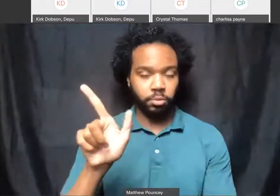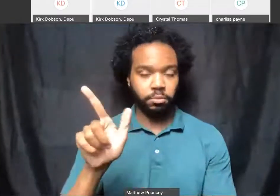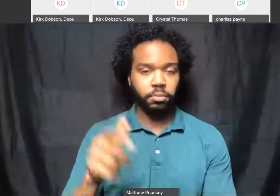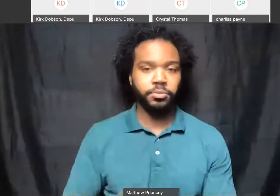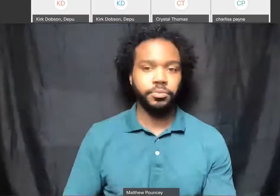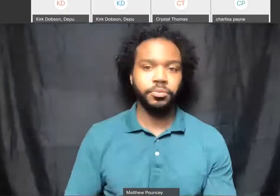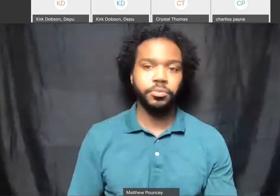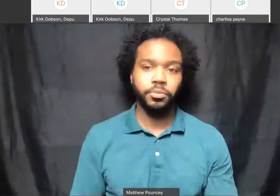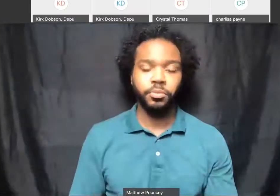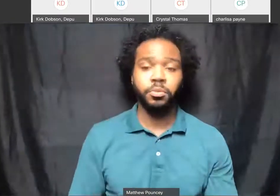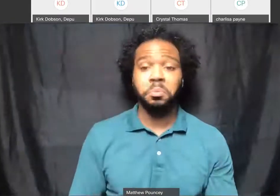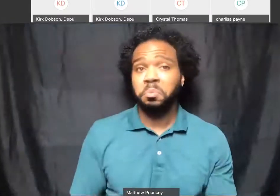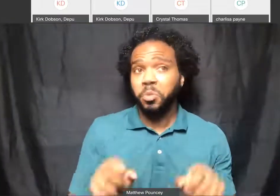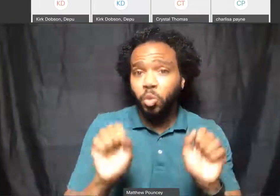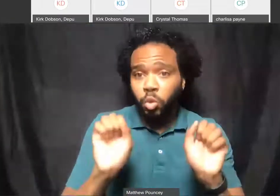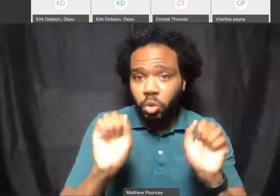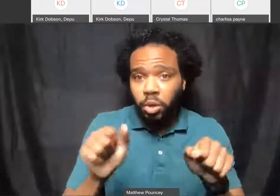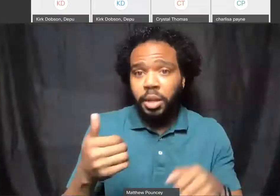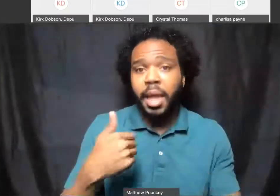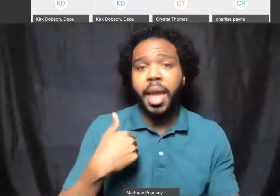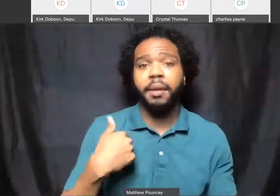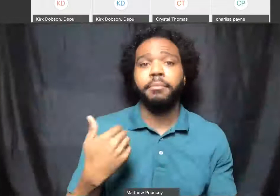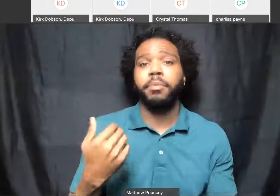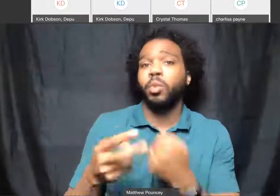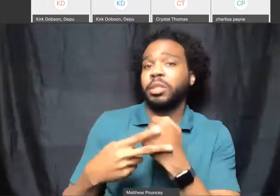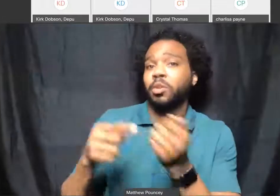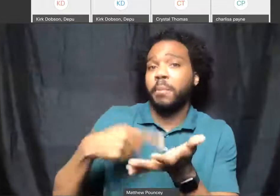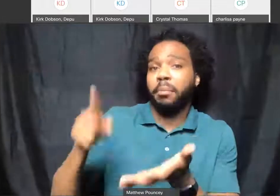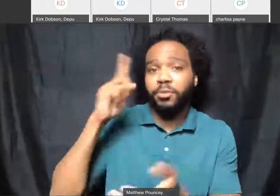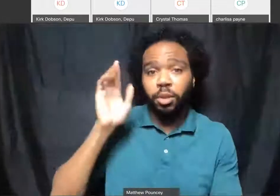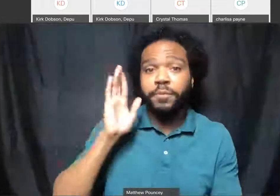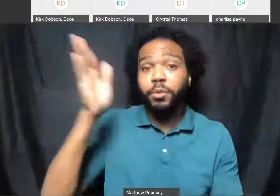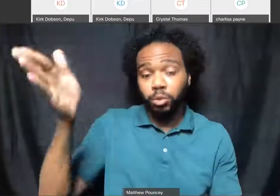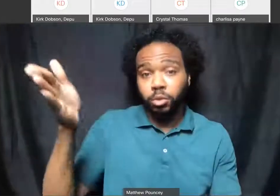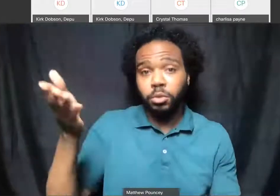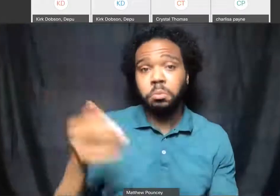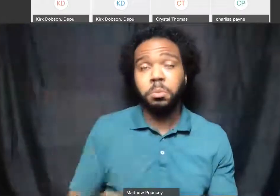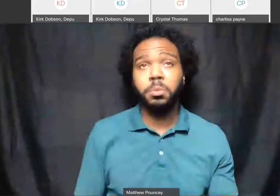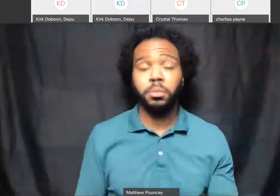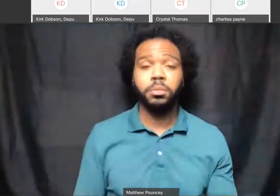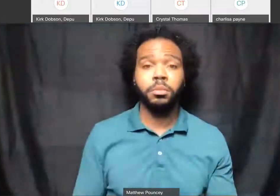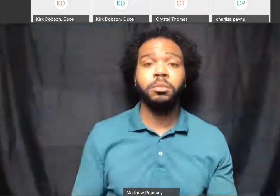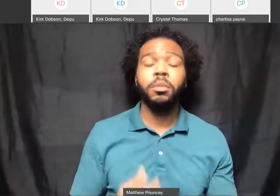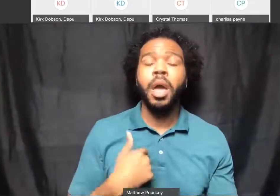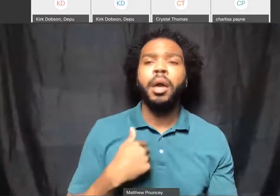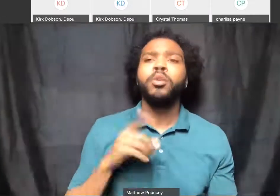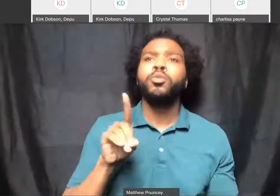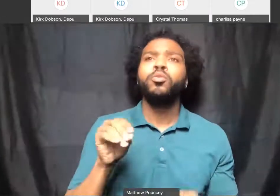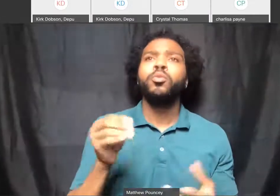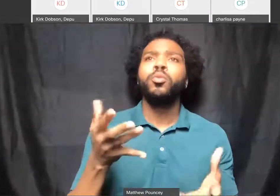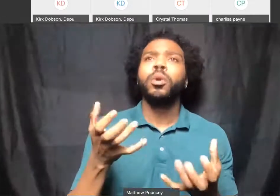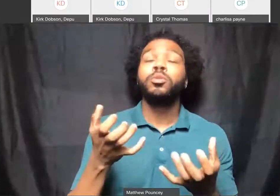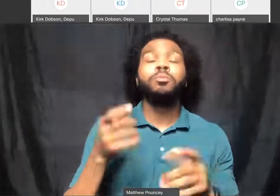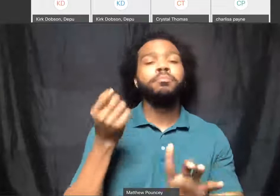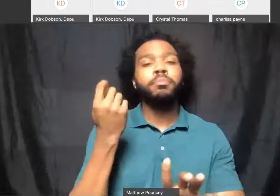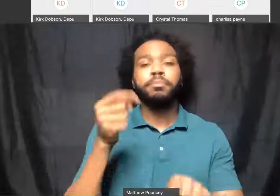you could do the retainer payments in the future. I do want to, so because of this